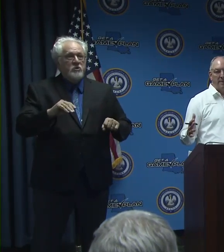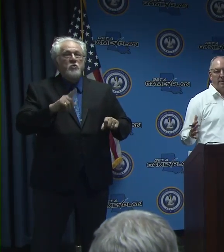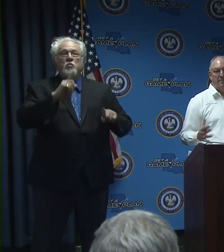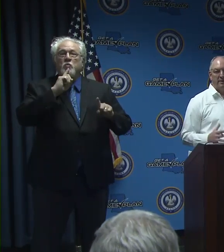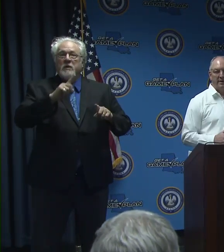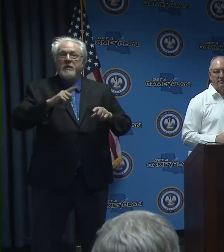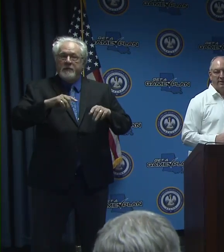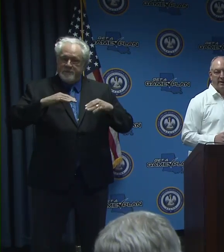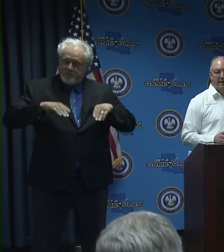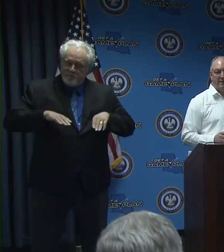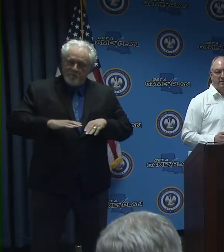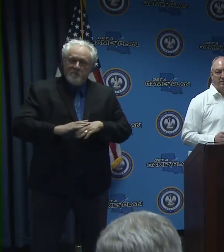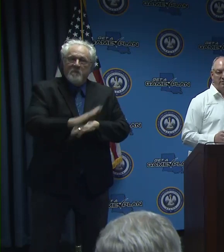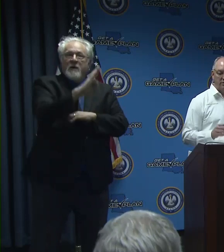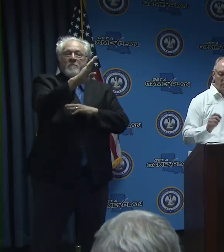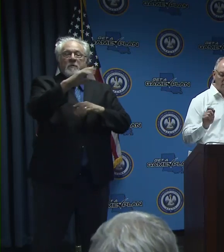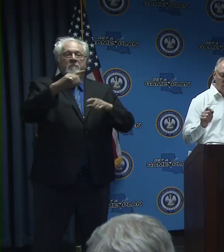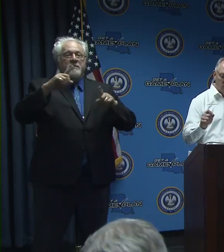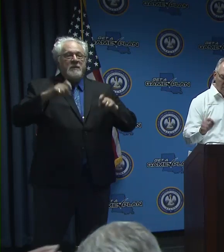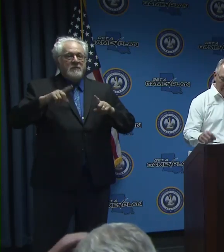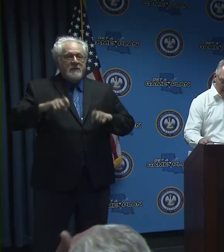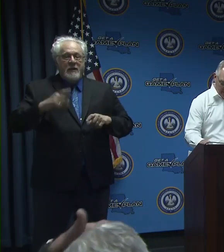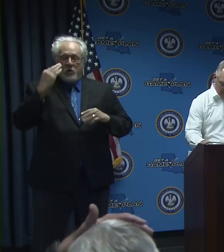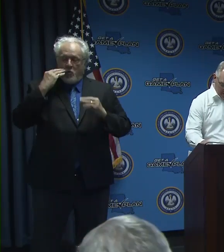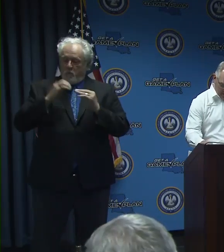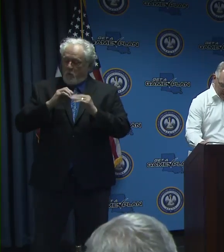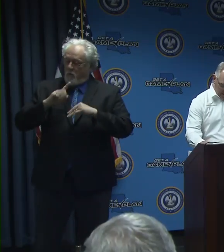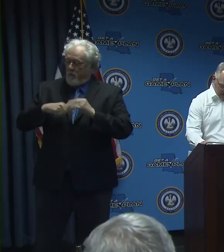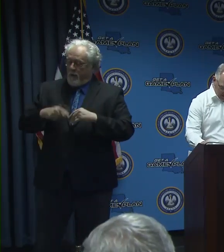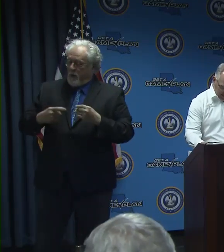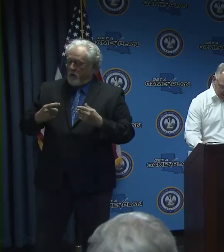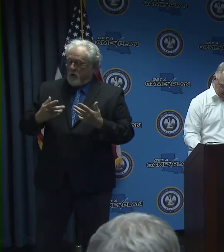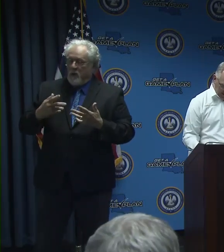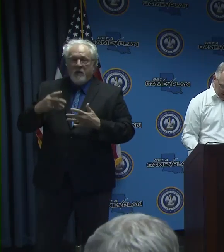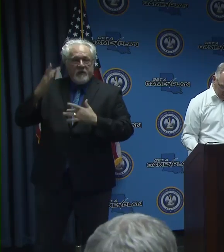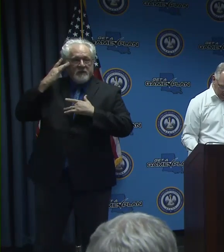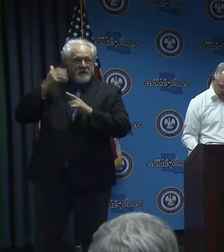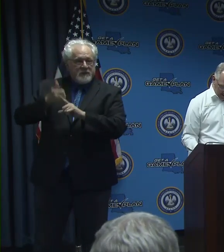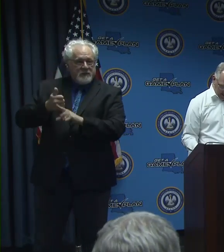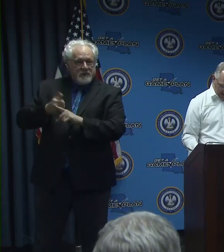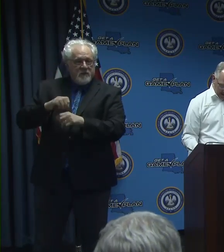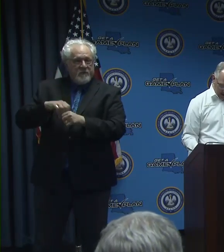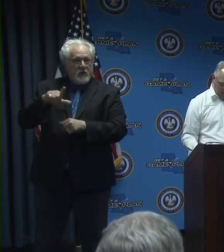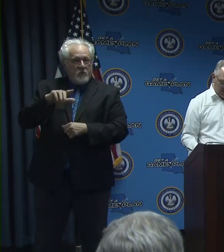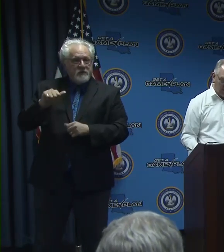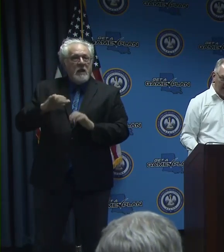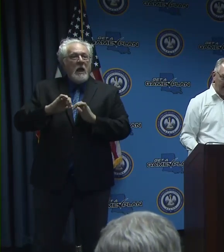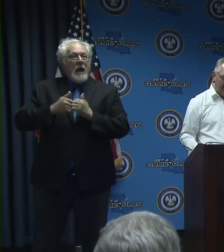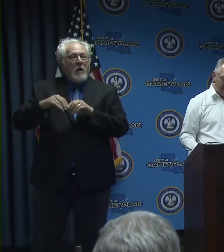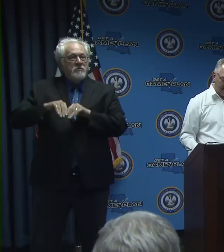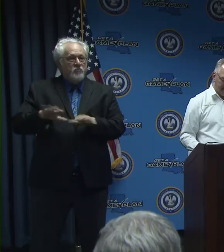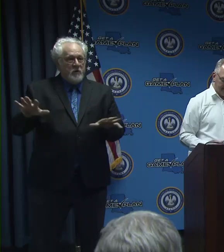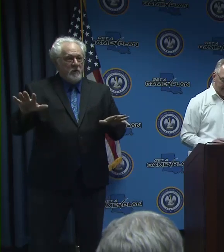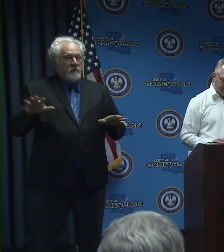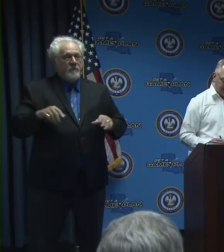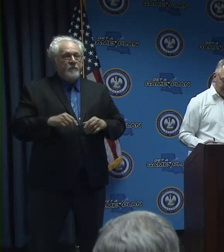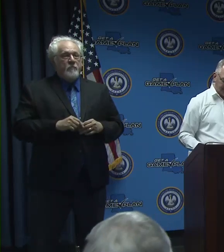really ramp up our testing and to know more about the disease in Louisiana and how it was spreading.